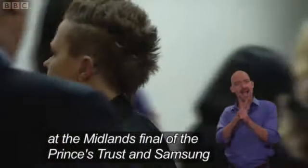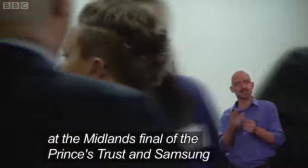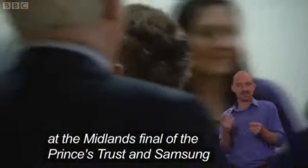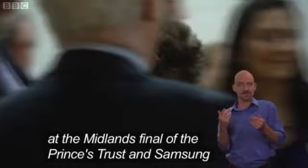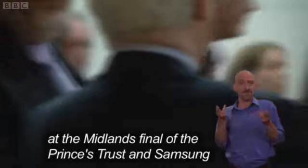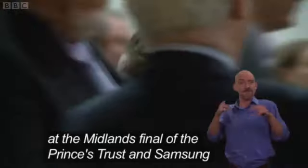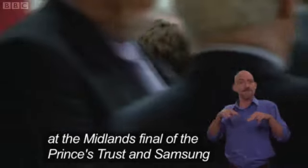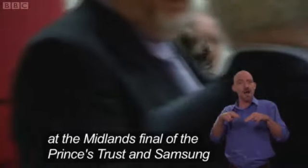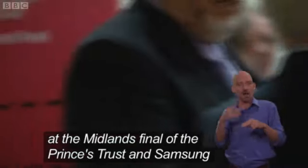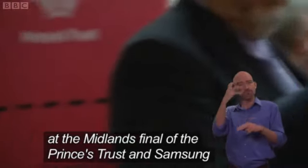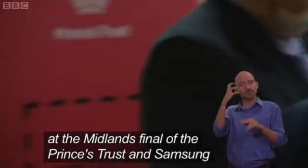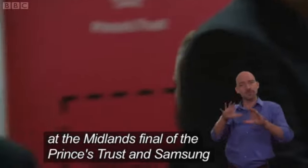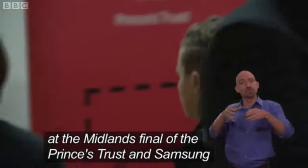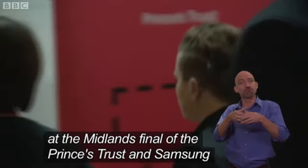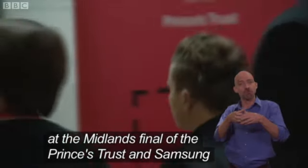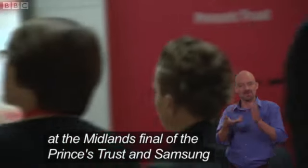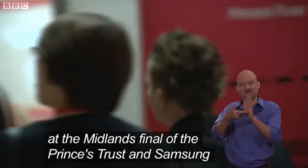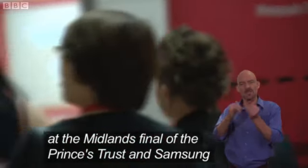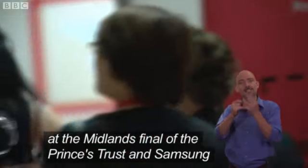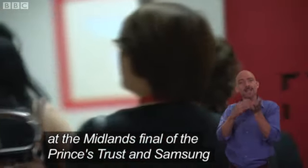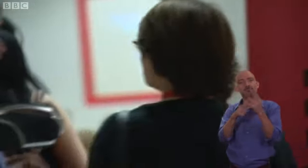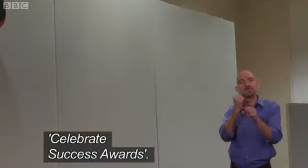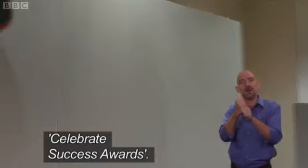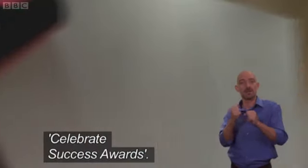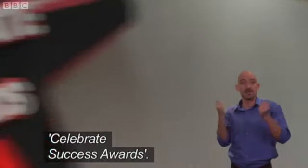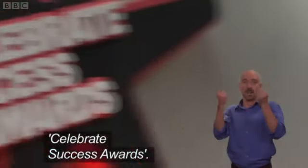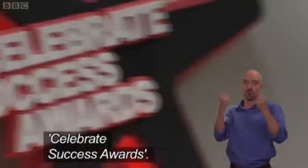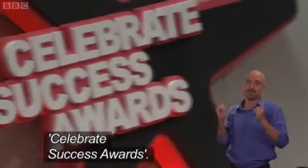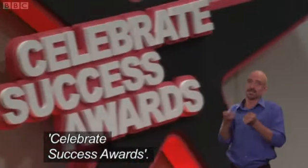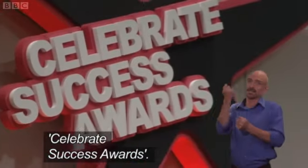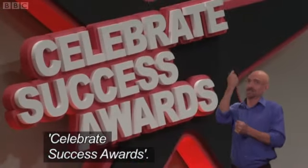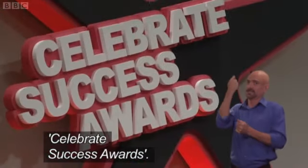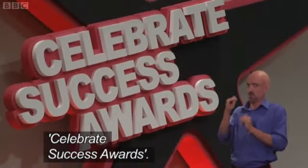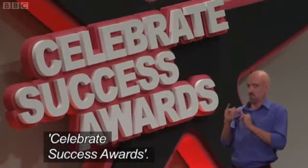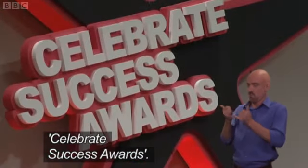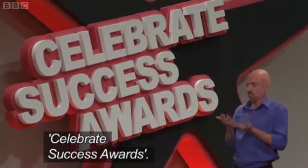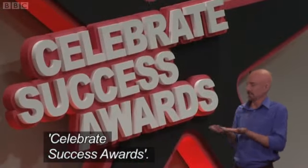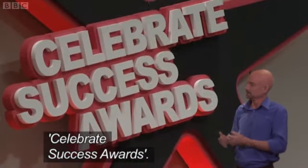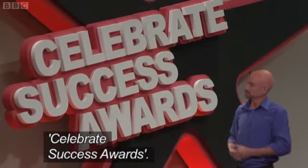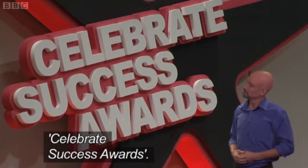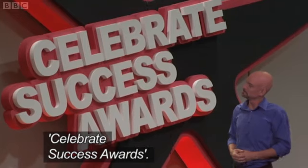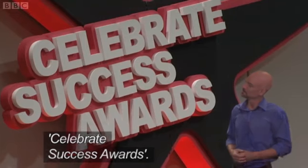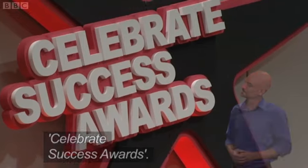the Midlands final of the Prince's Trust and Samsung Celebrate Success Awards.